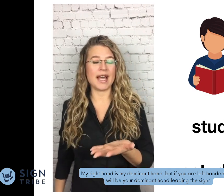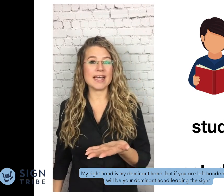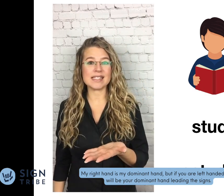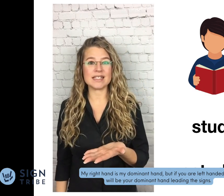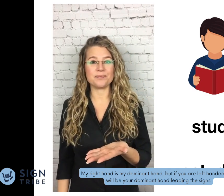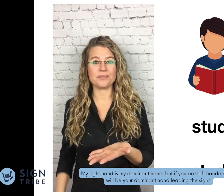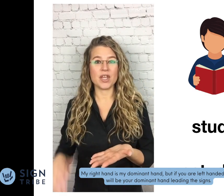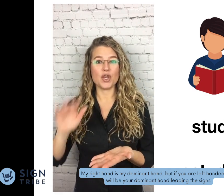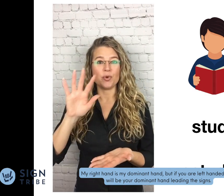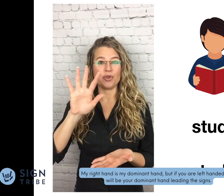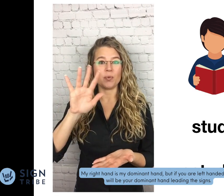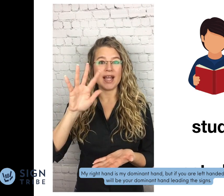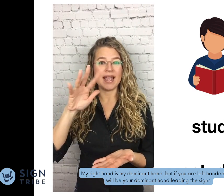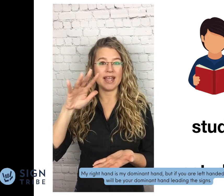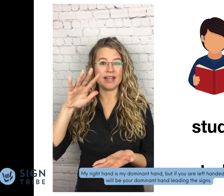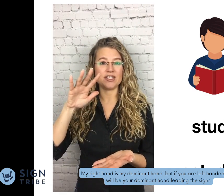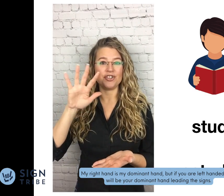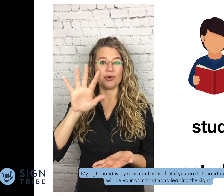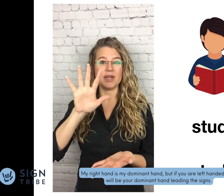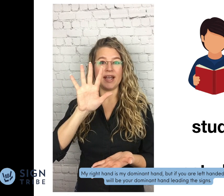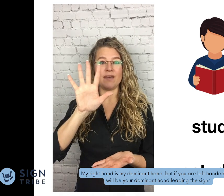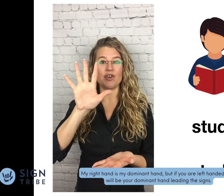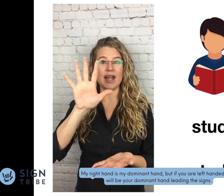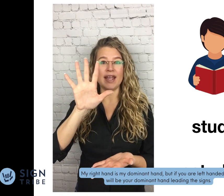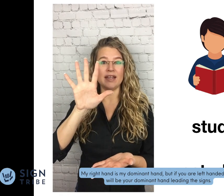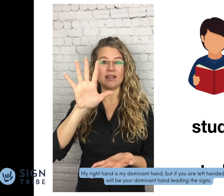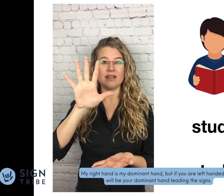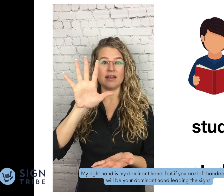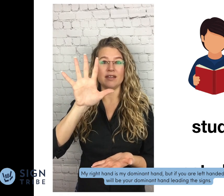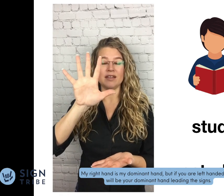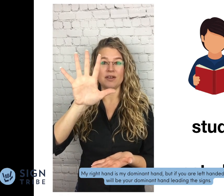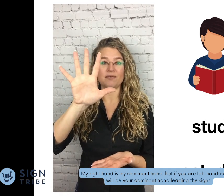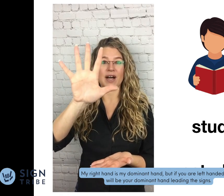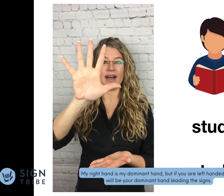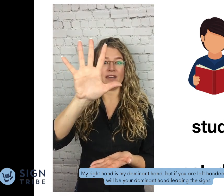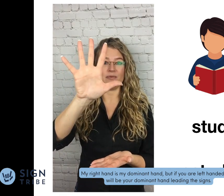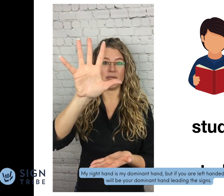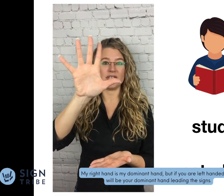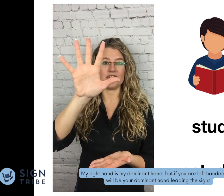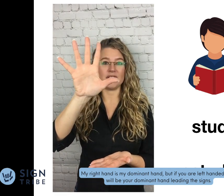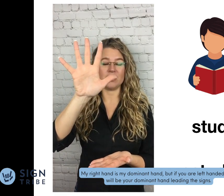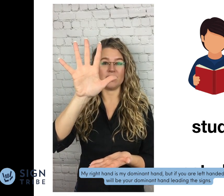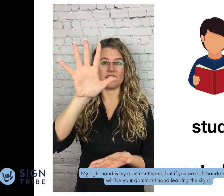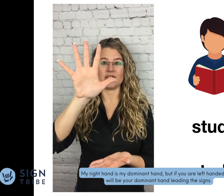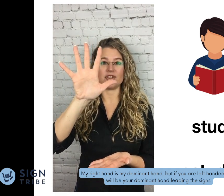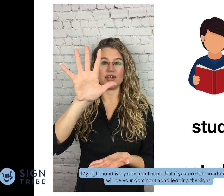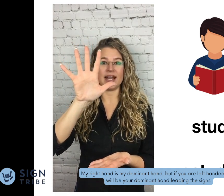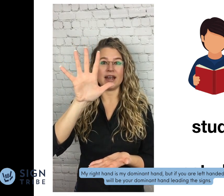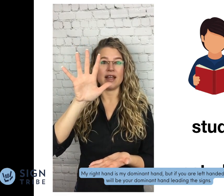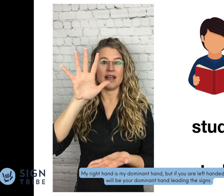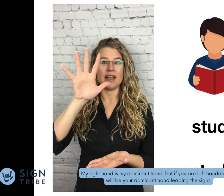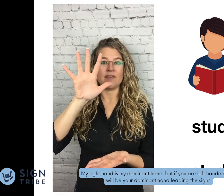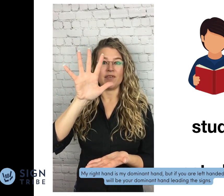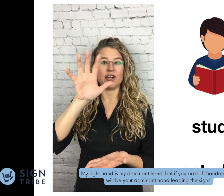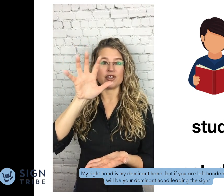relaxed. With the right hand, you're going to have your hand in a 5 position, just straight, fingers